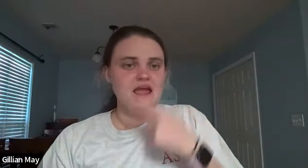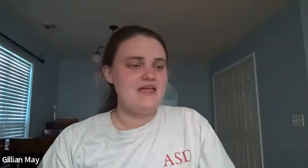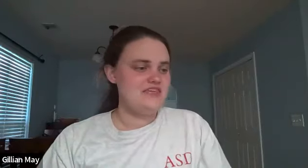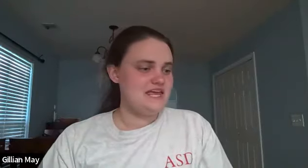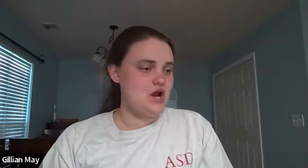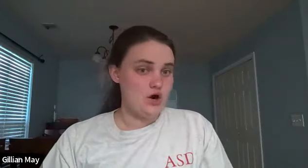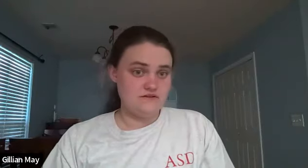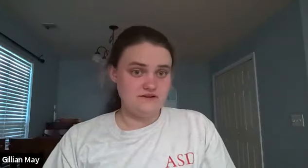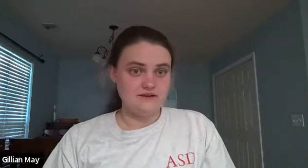And then hard of hearing.